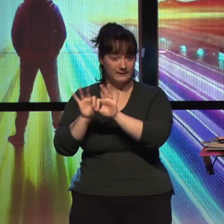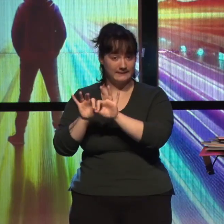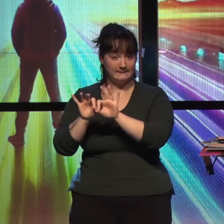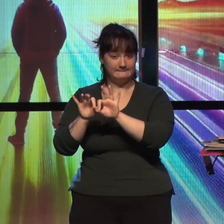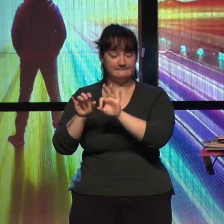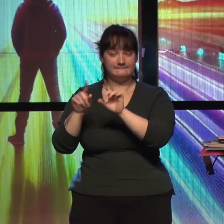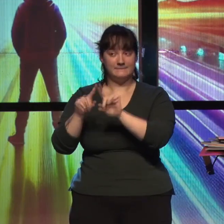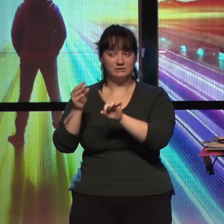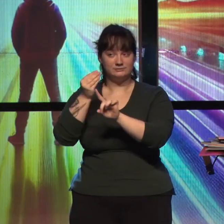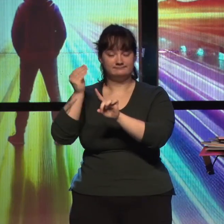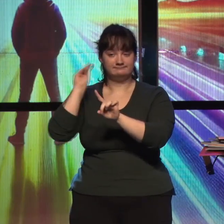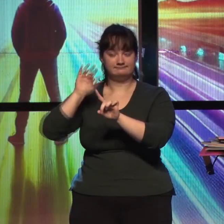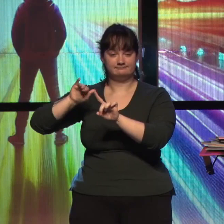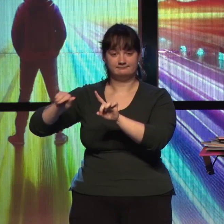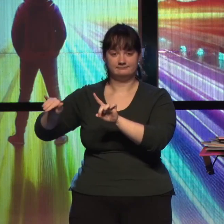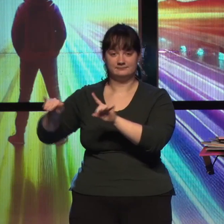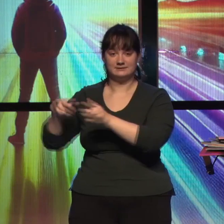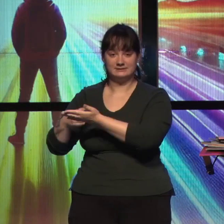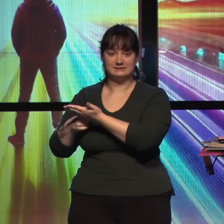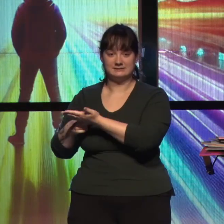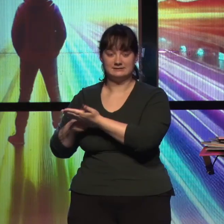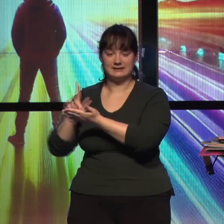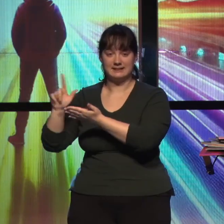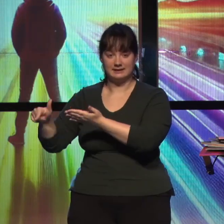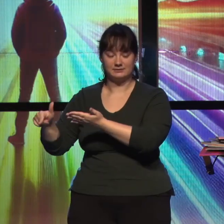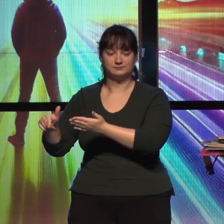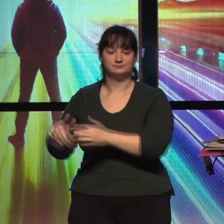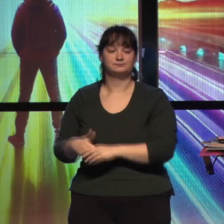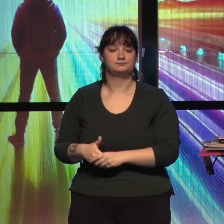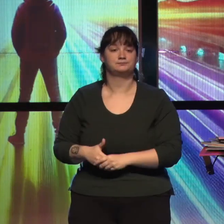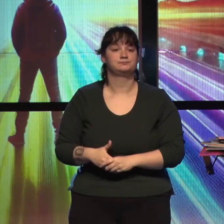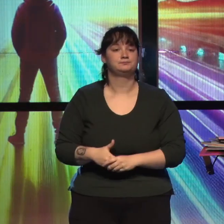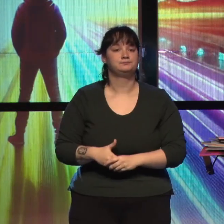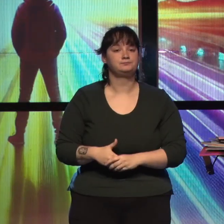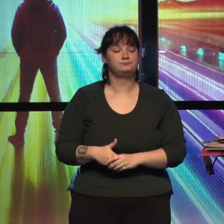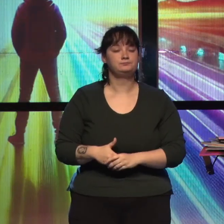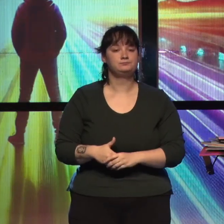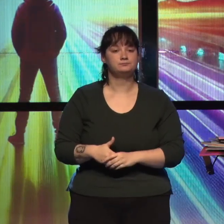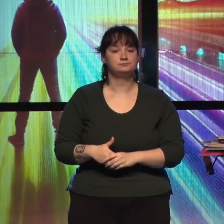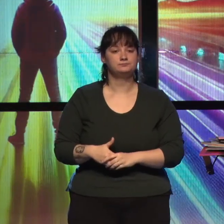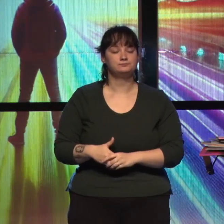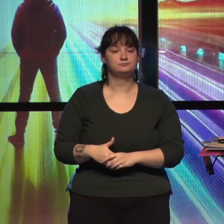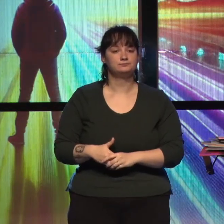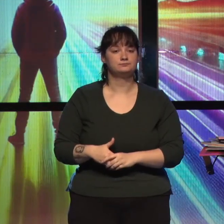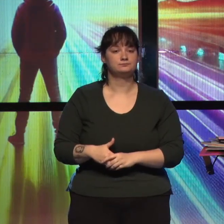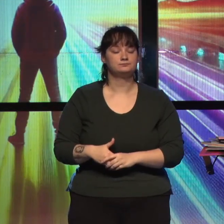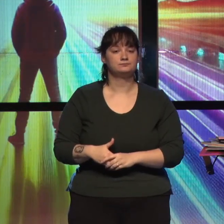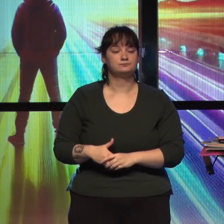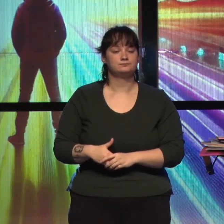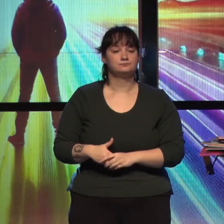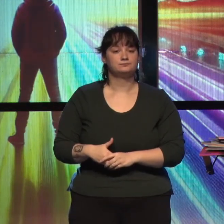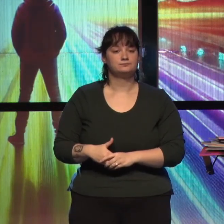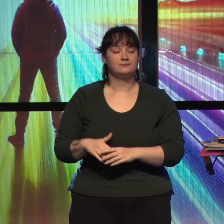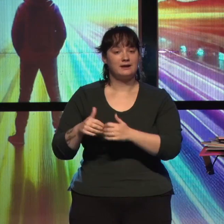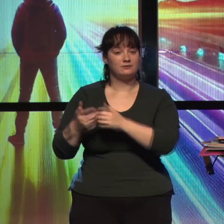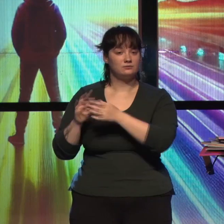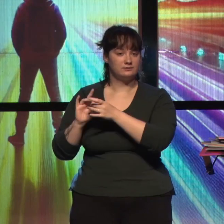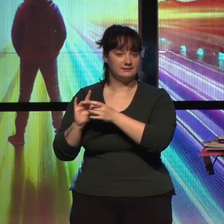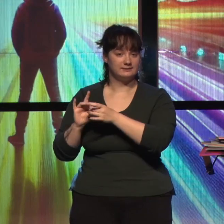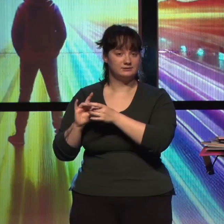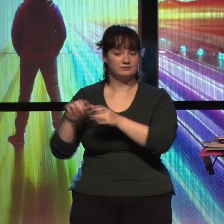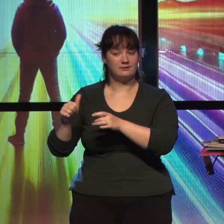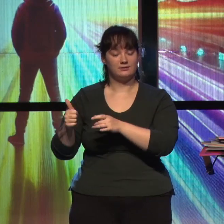So John had a massive issue with idolatry, right? And what he would define as idolatry, but really as it relates to these other